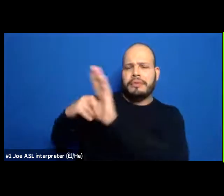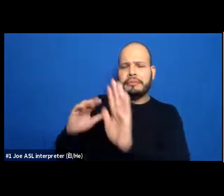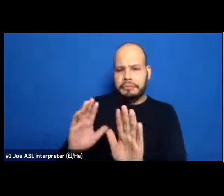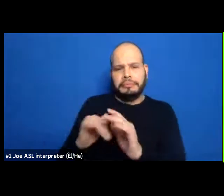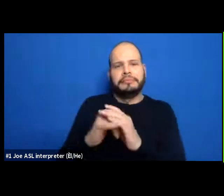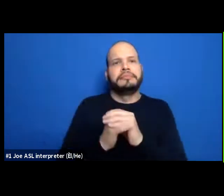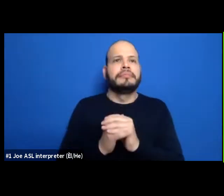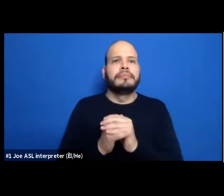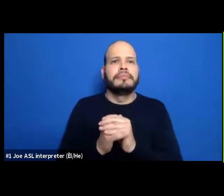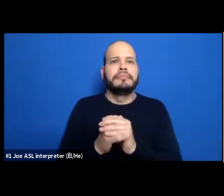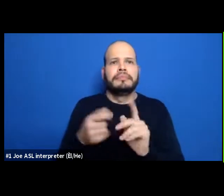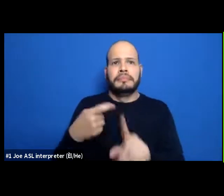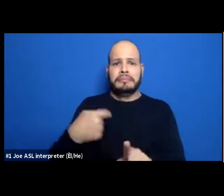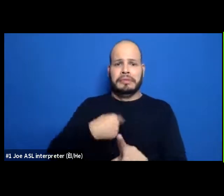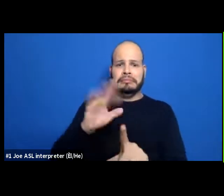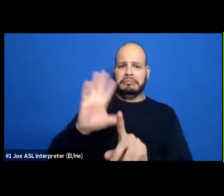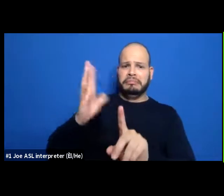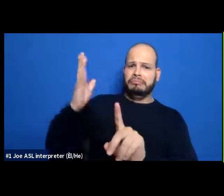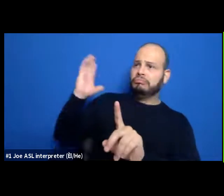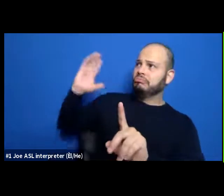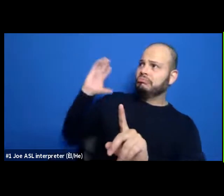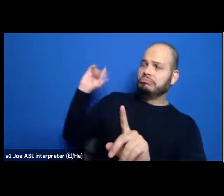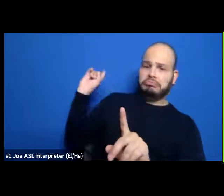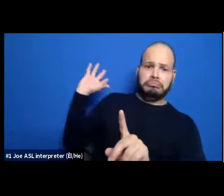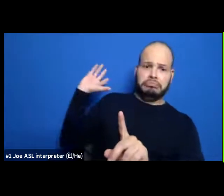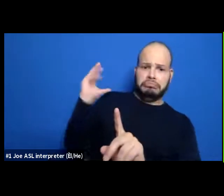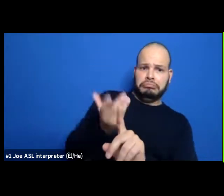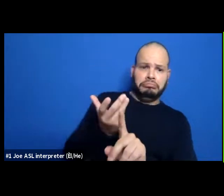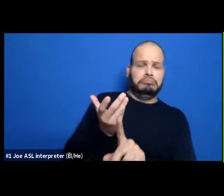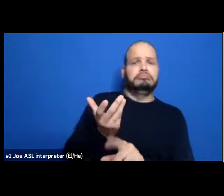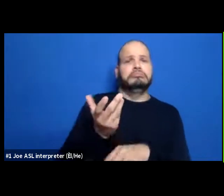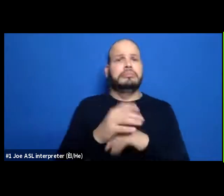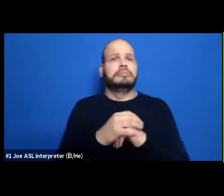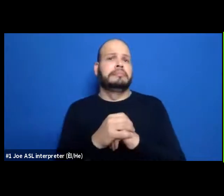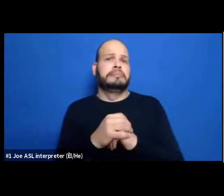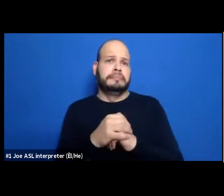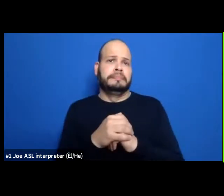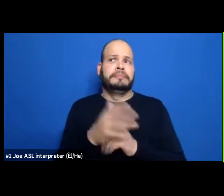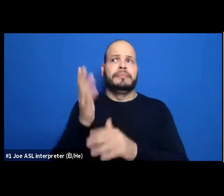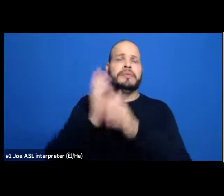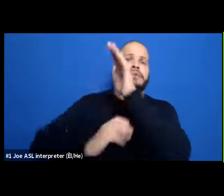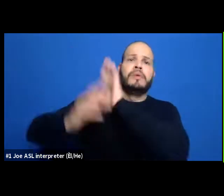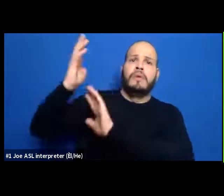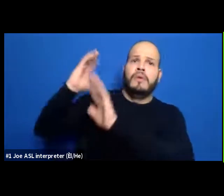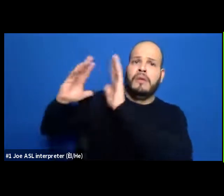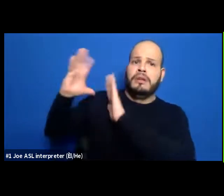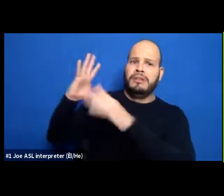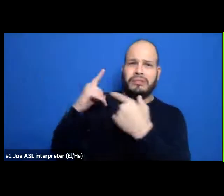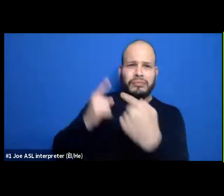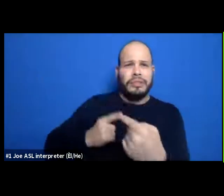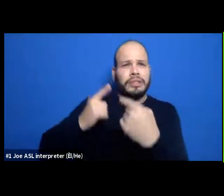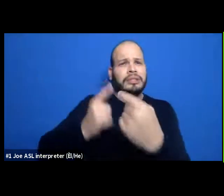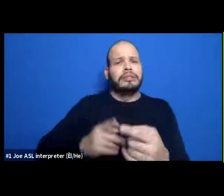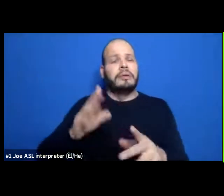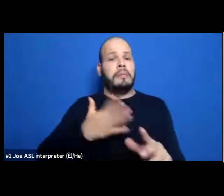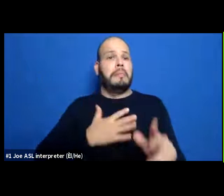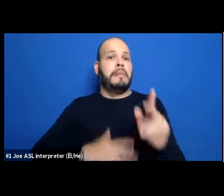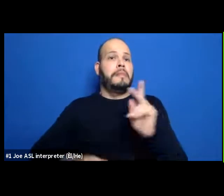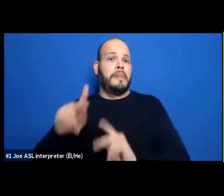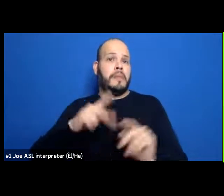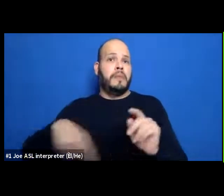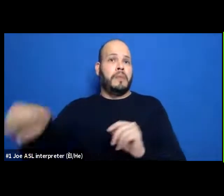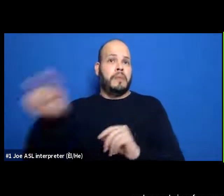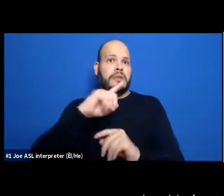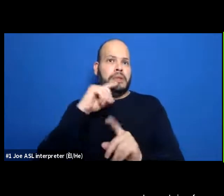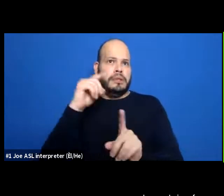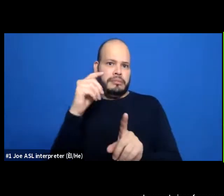of protracted, indefatigable struggle by my people, African people. And so in